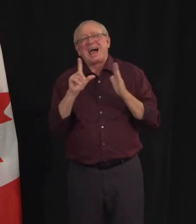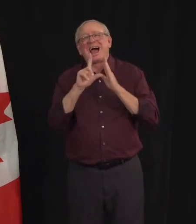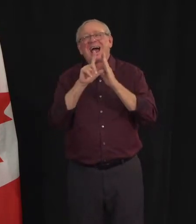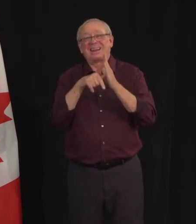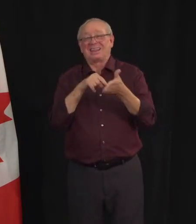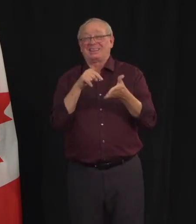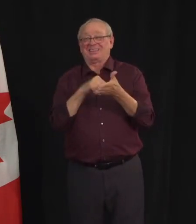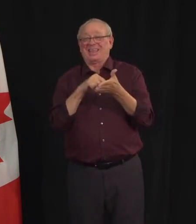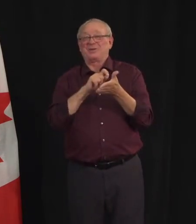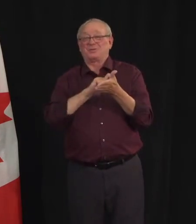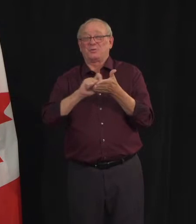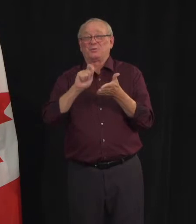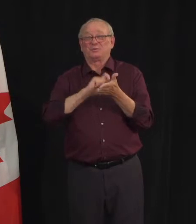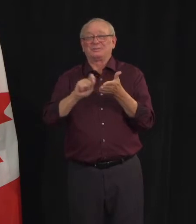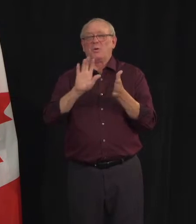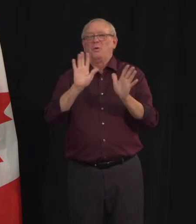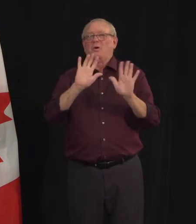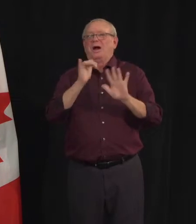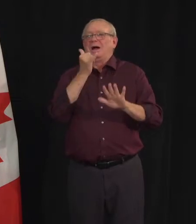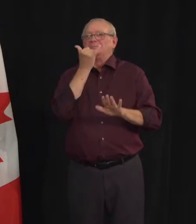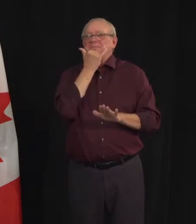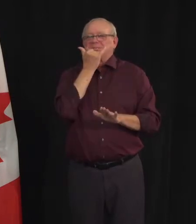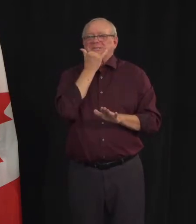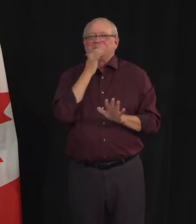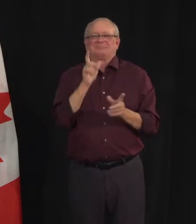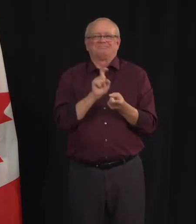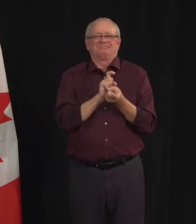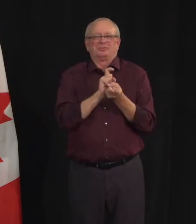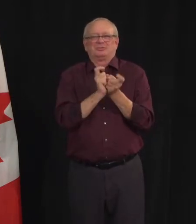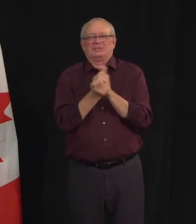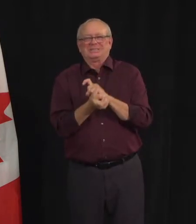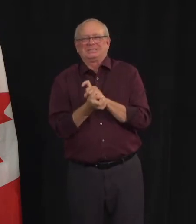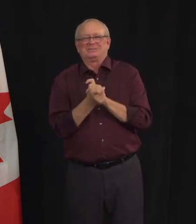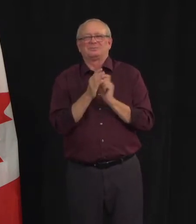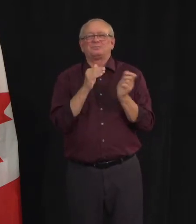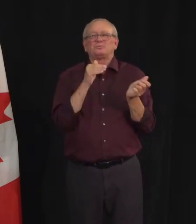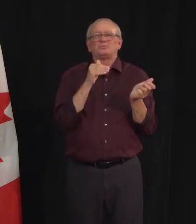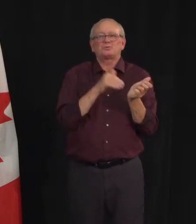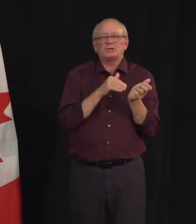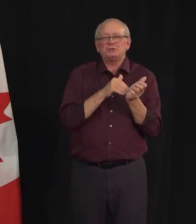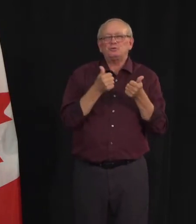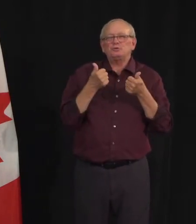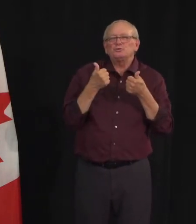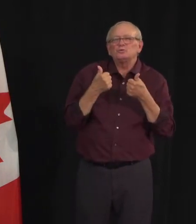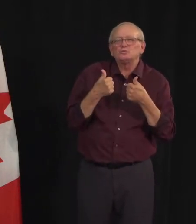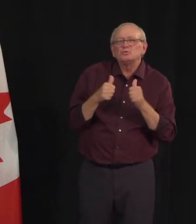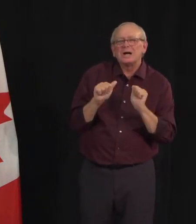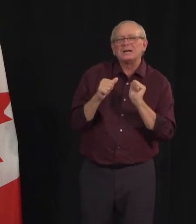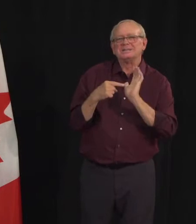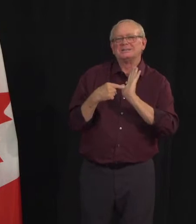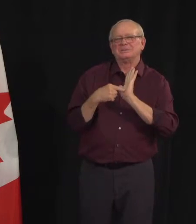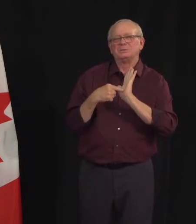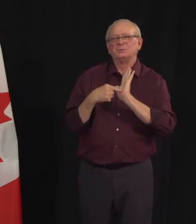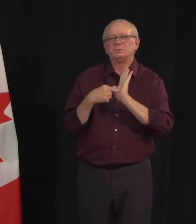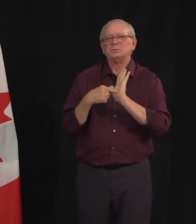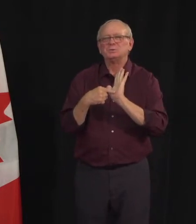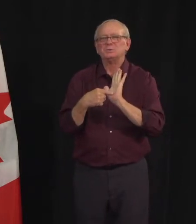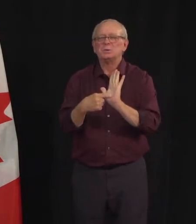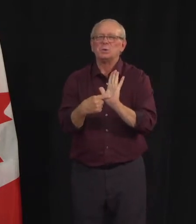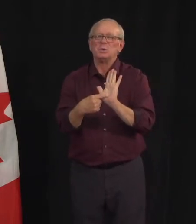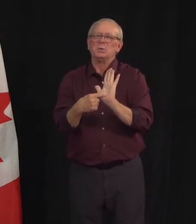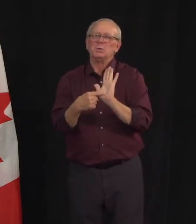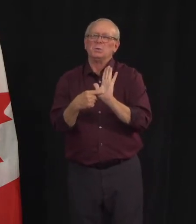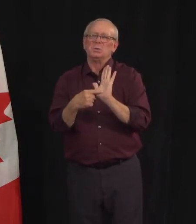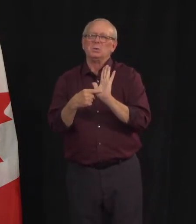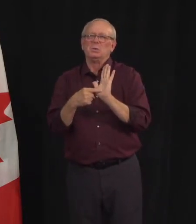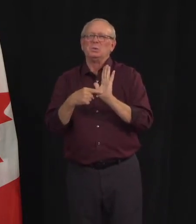posted today is that it was her intention to indicate again that that is outside of close contact. So as